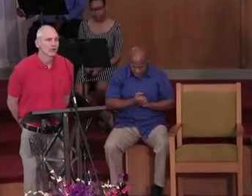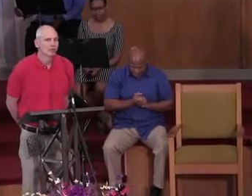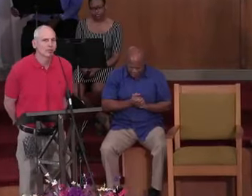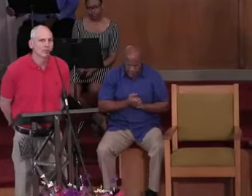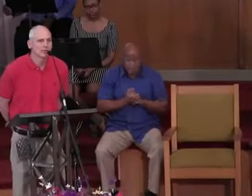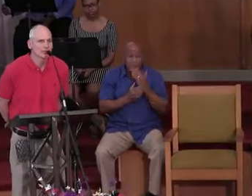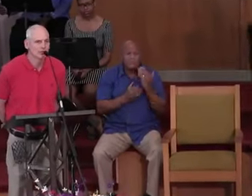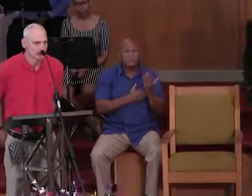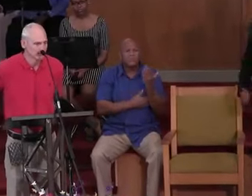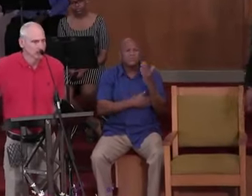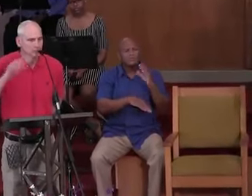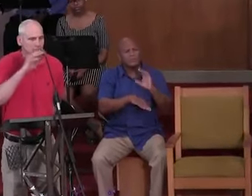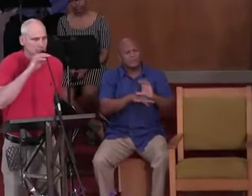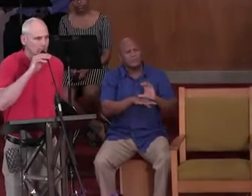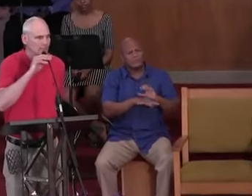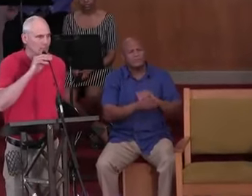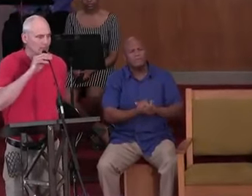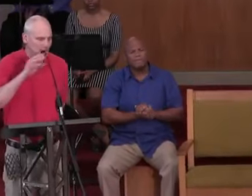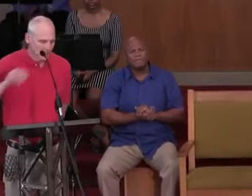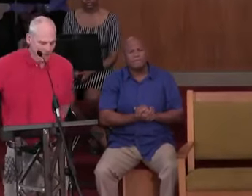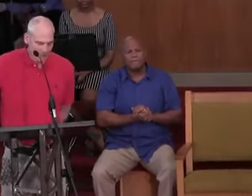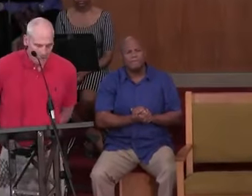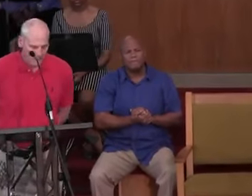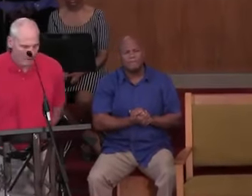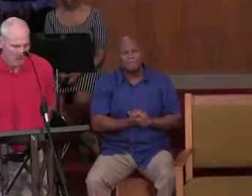Good morning, church.